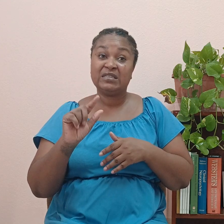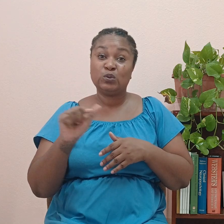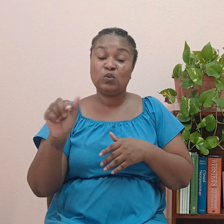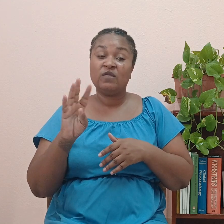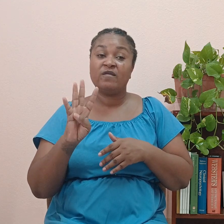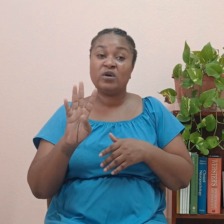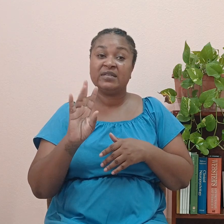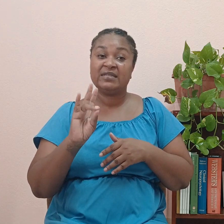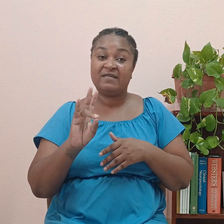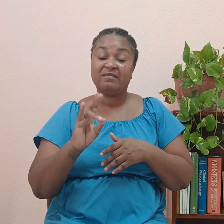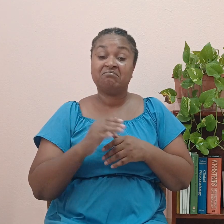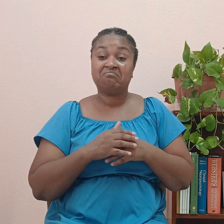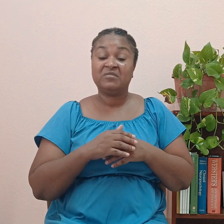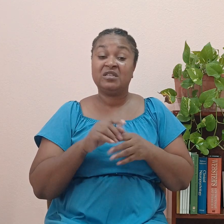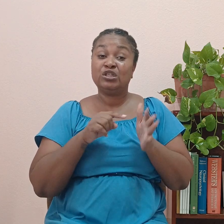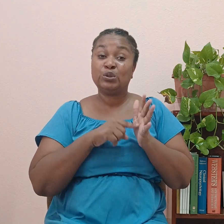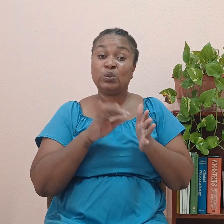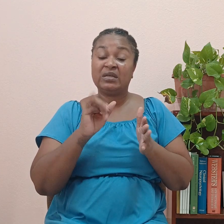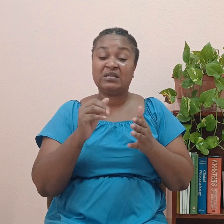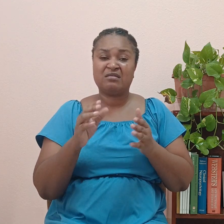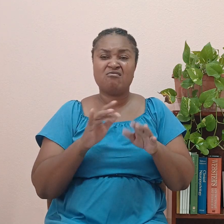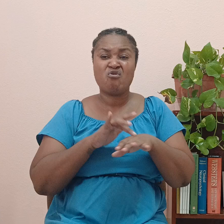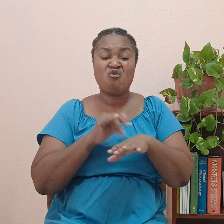believed in socializing together.